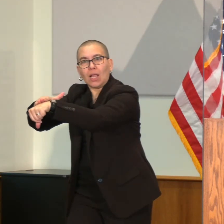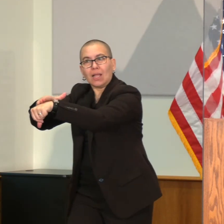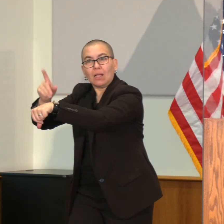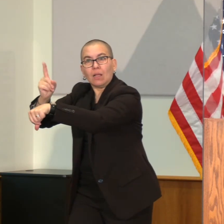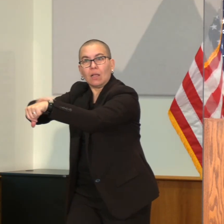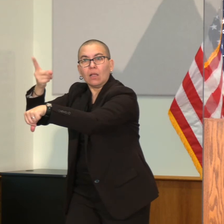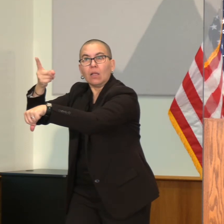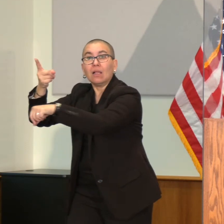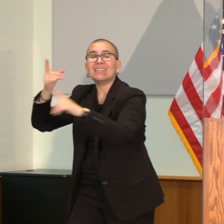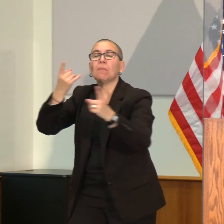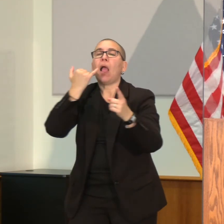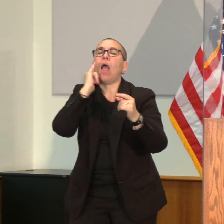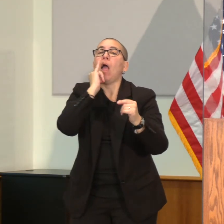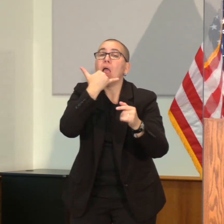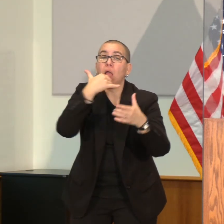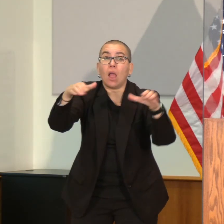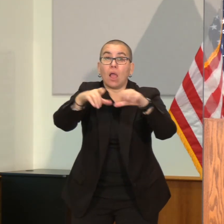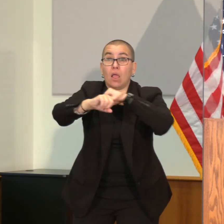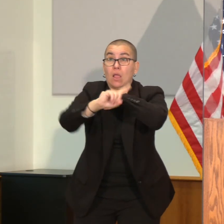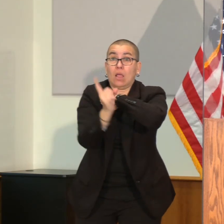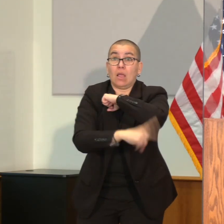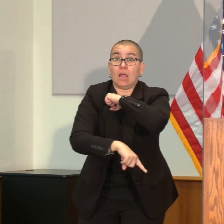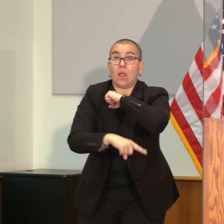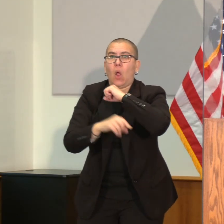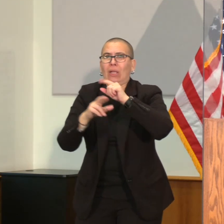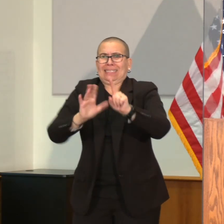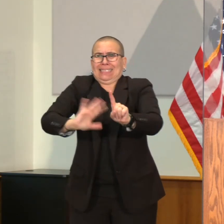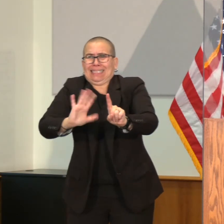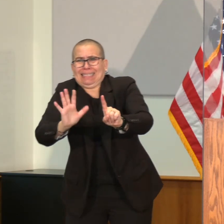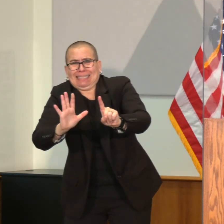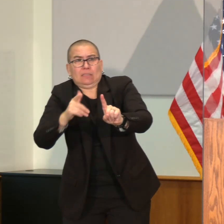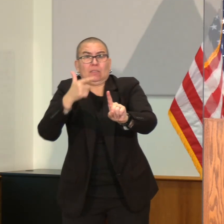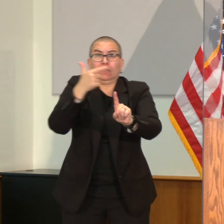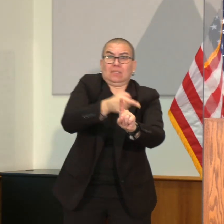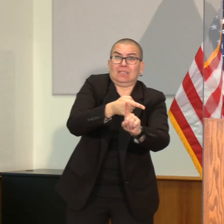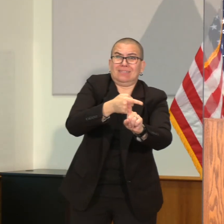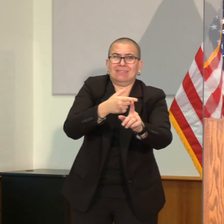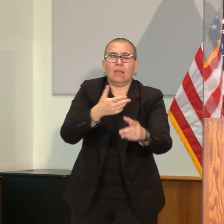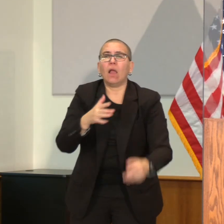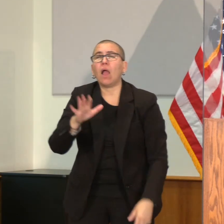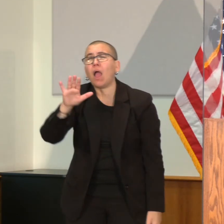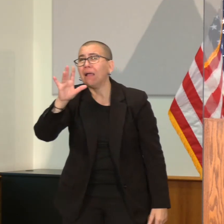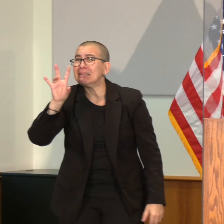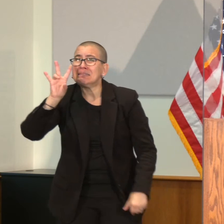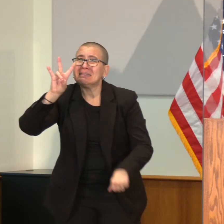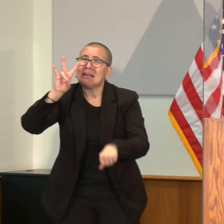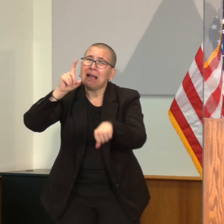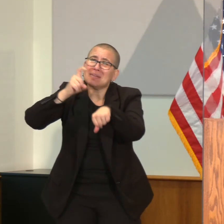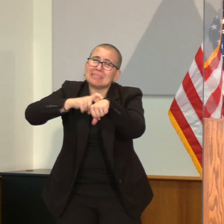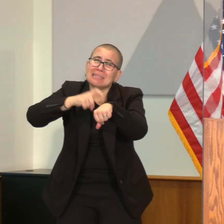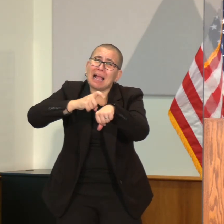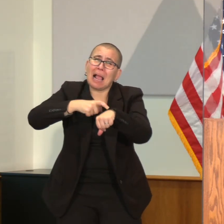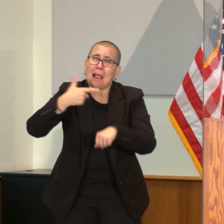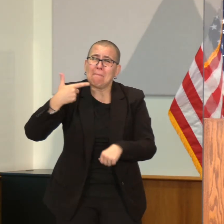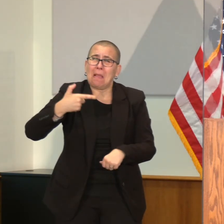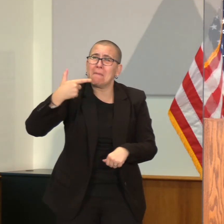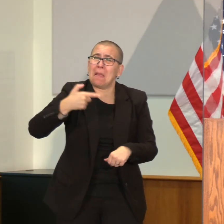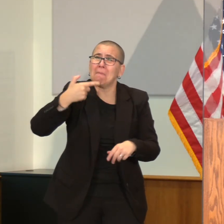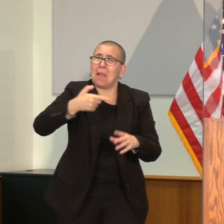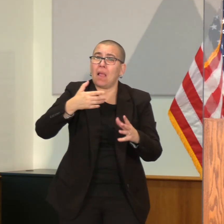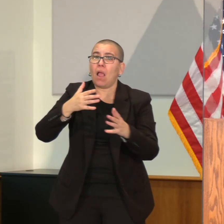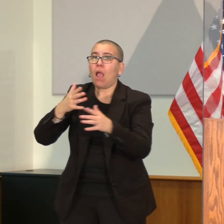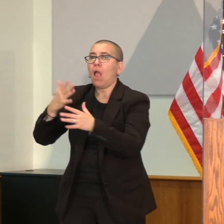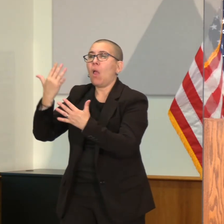the trajectory of Sergeant Chauvin before he killed George Floyd. The Republican Senate majority held no